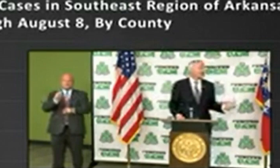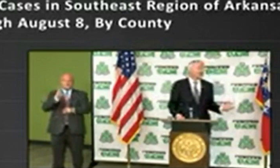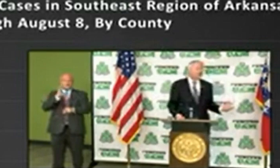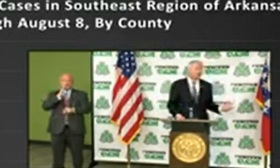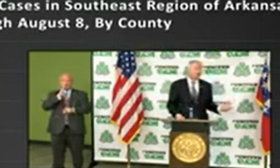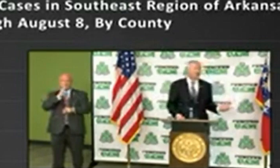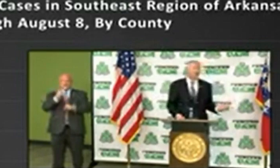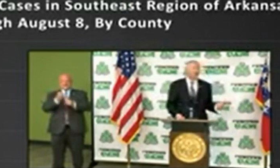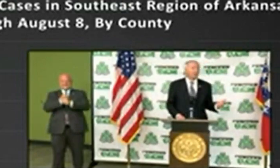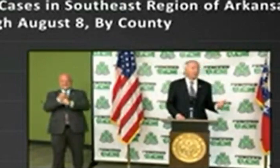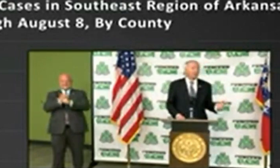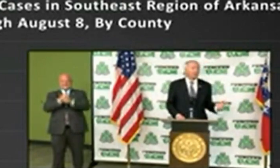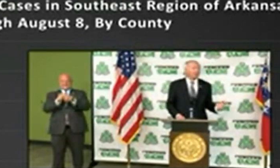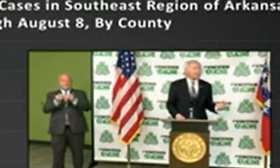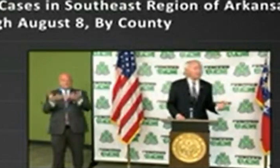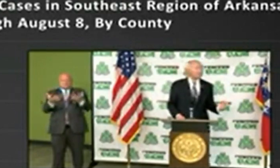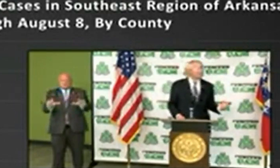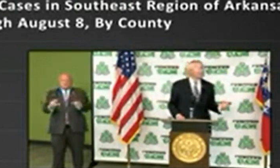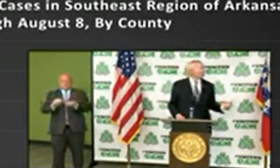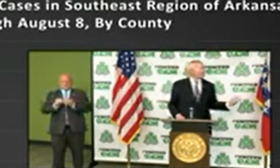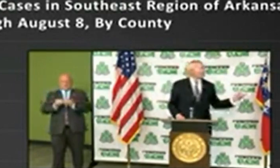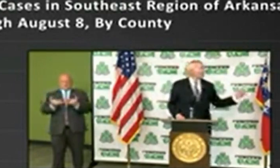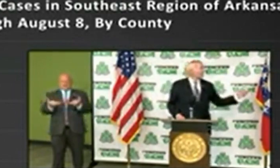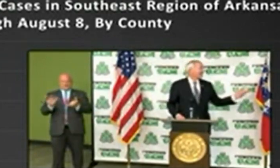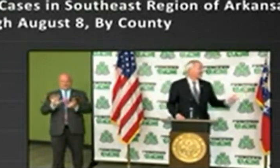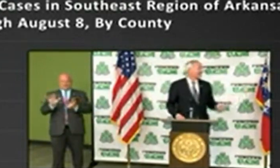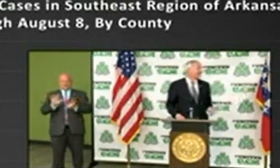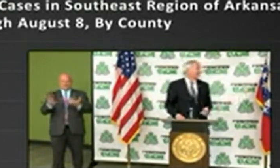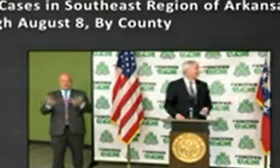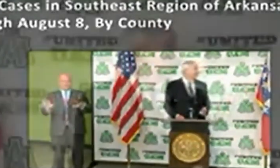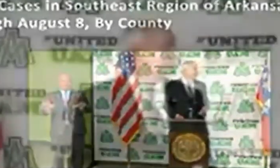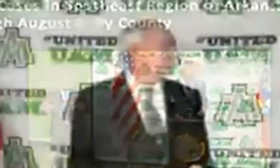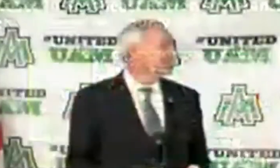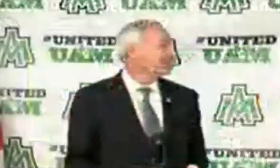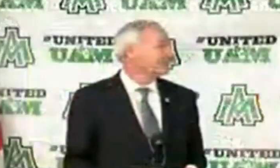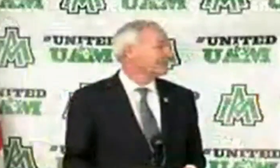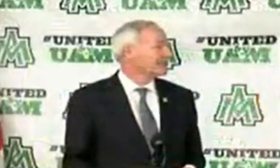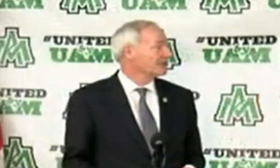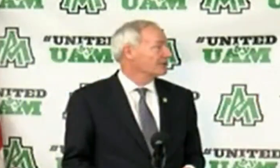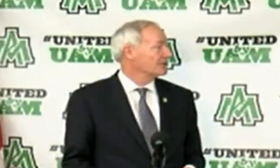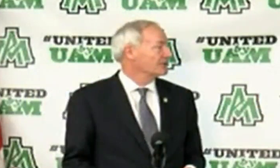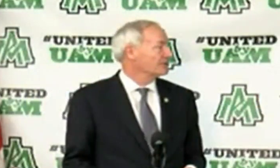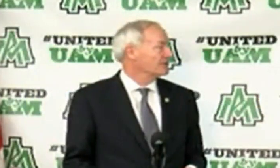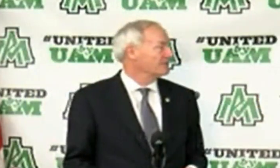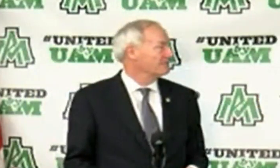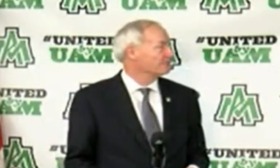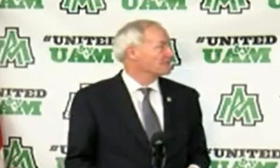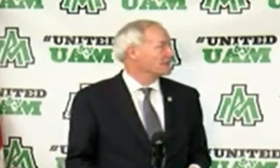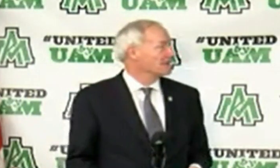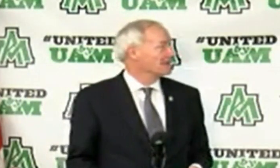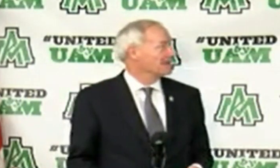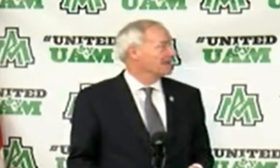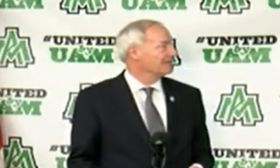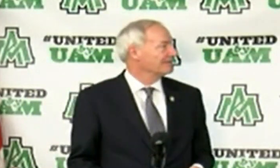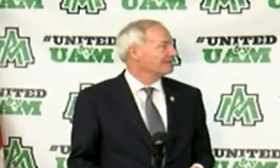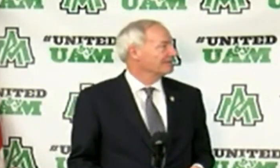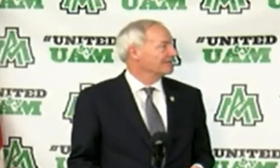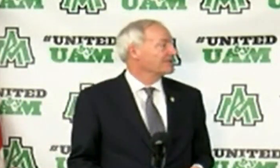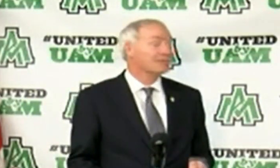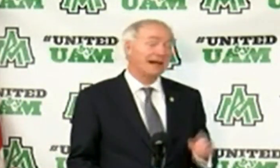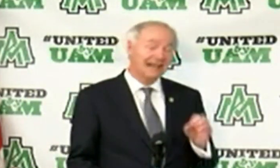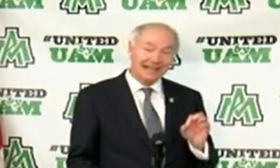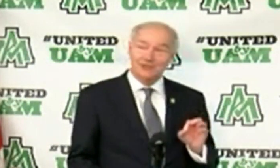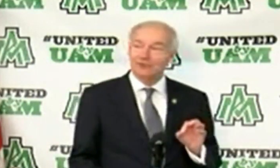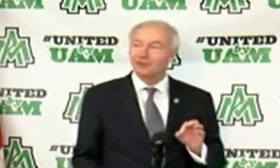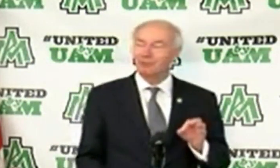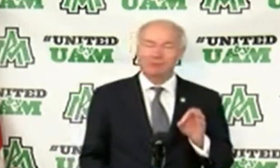going to be a statistic, and nobody wants to be a statistic. And then let's go to,